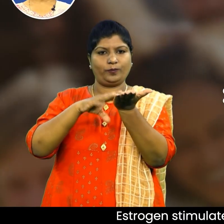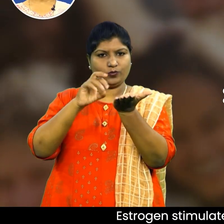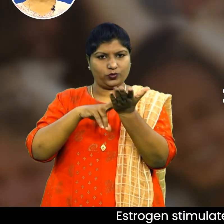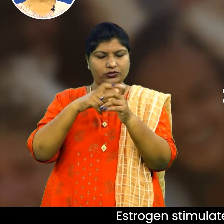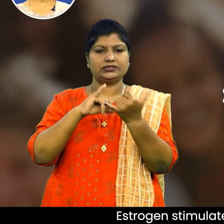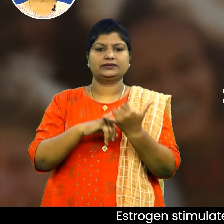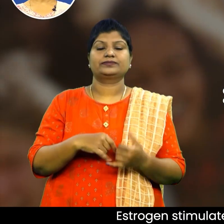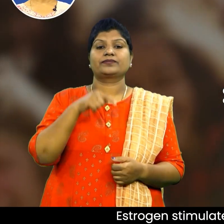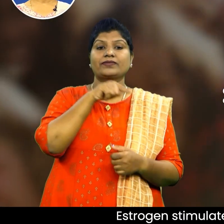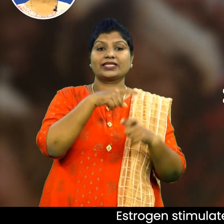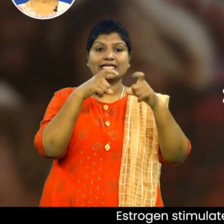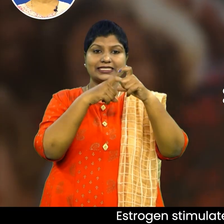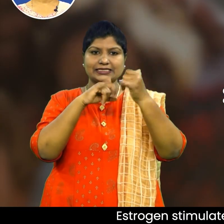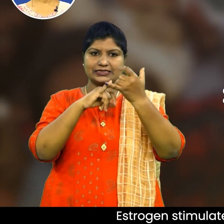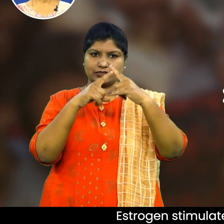Estrogen